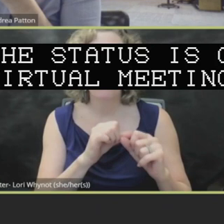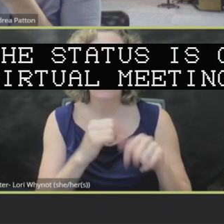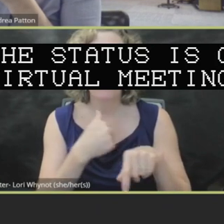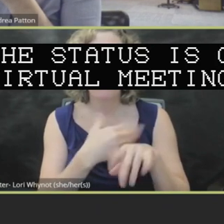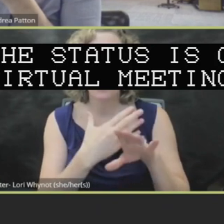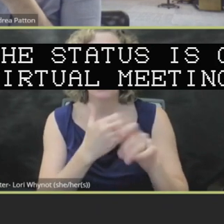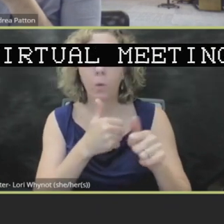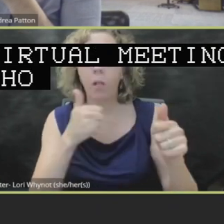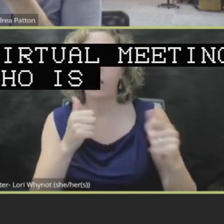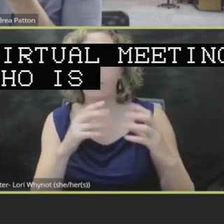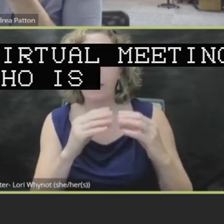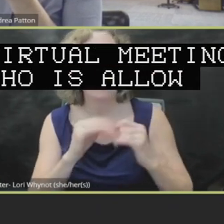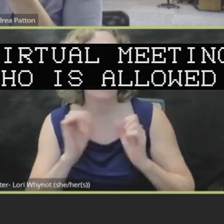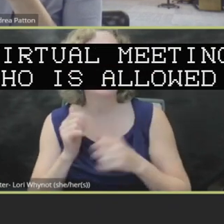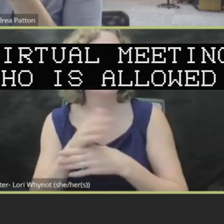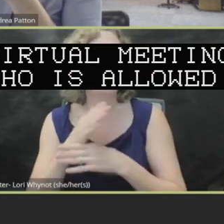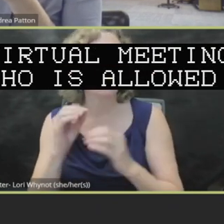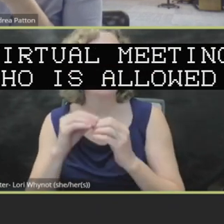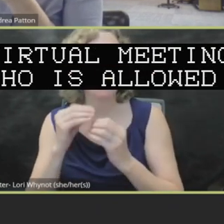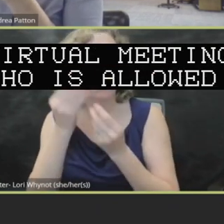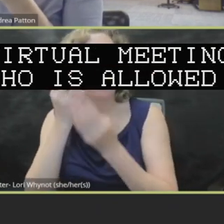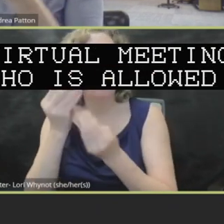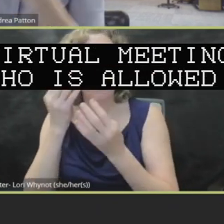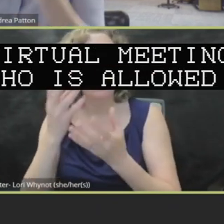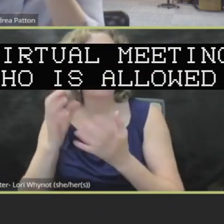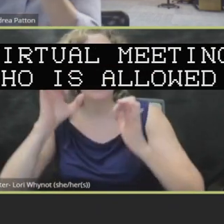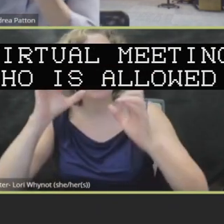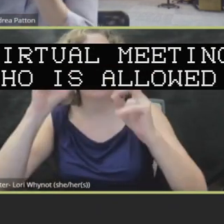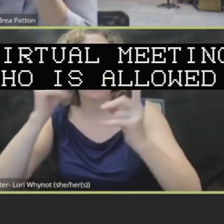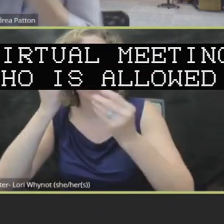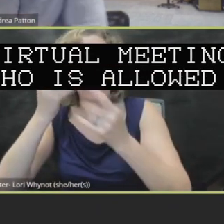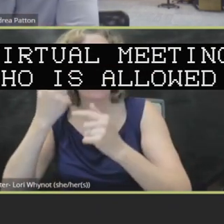more educational resources to prepare for a future meeting.